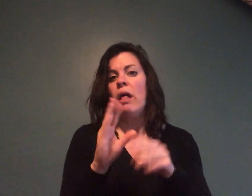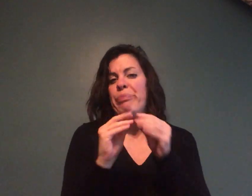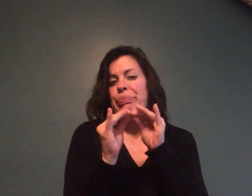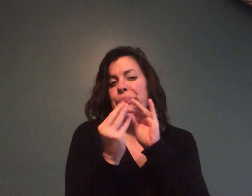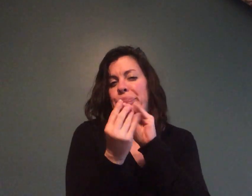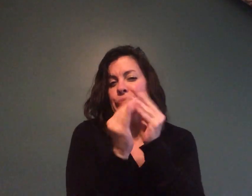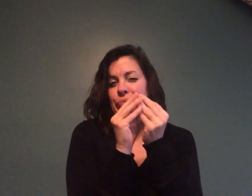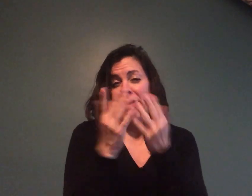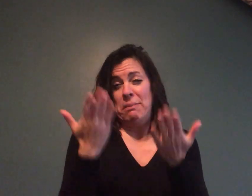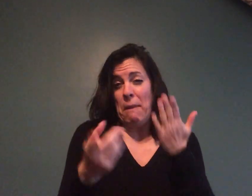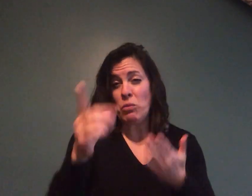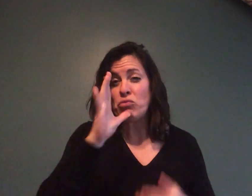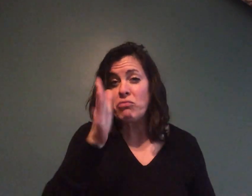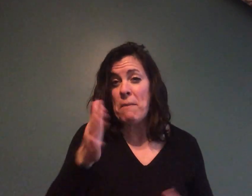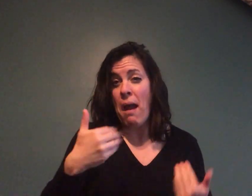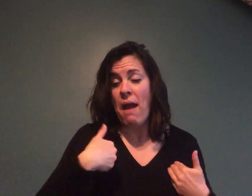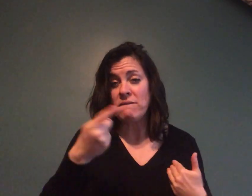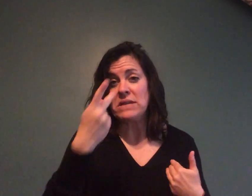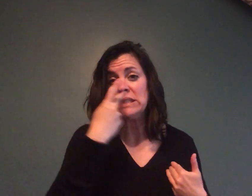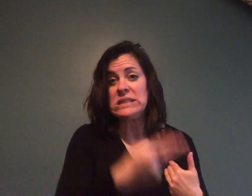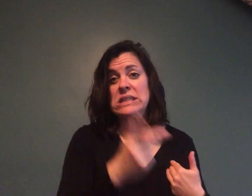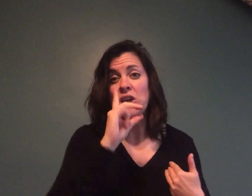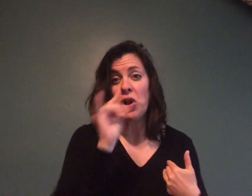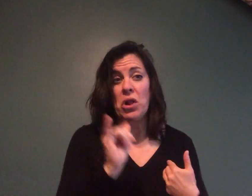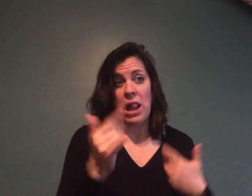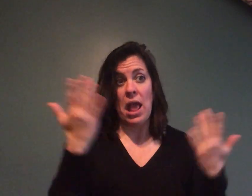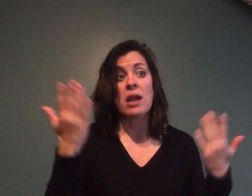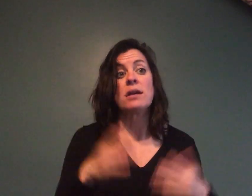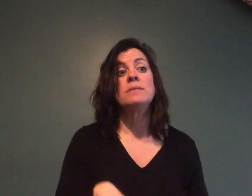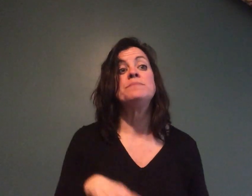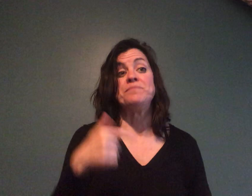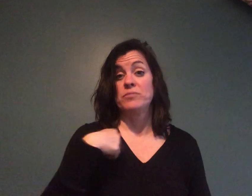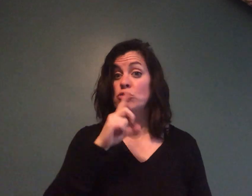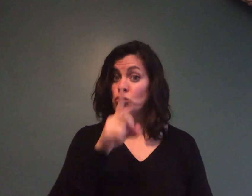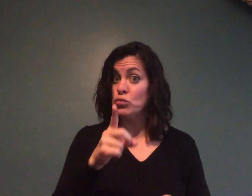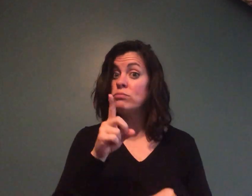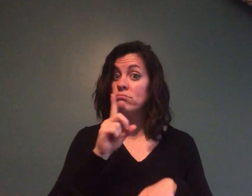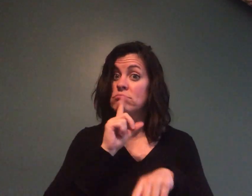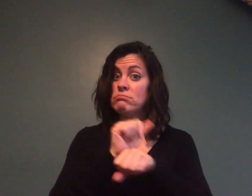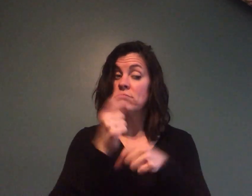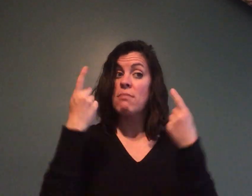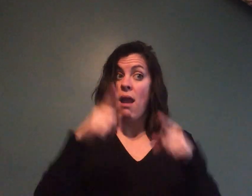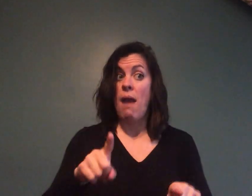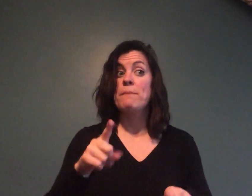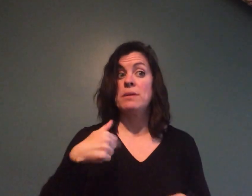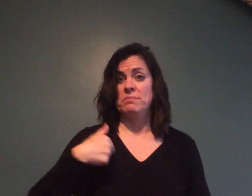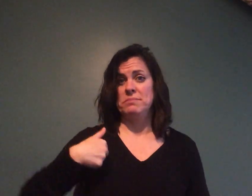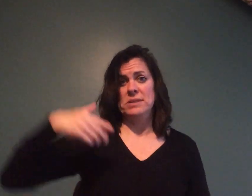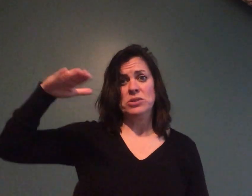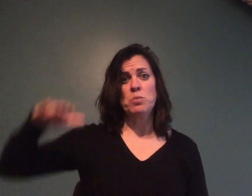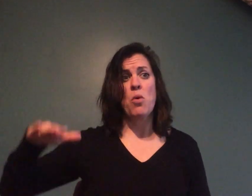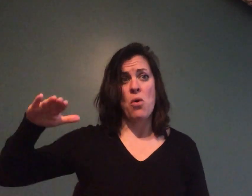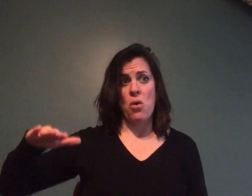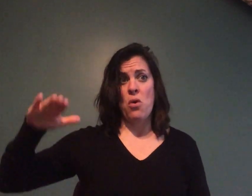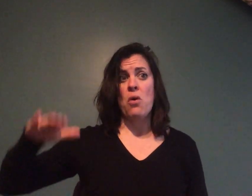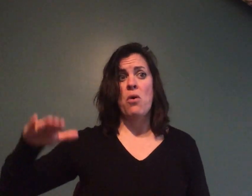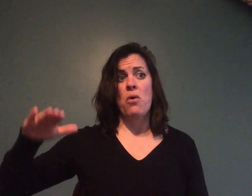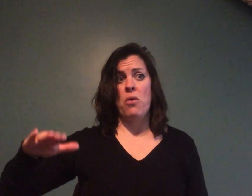was itty bitty, we did not have a TV. I used to listen to the Lone